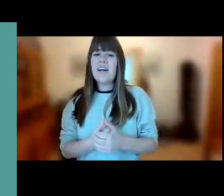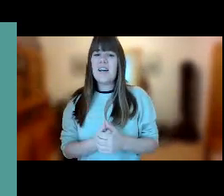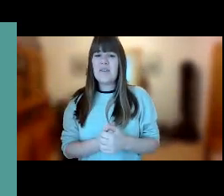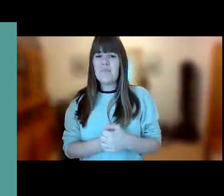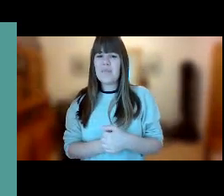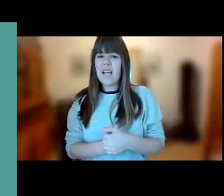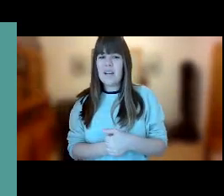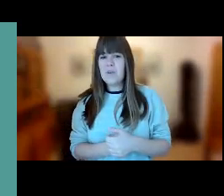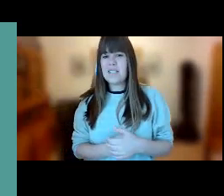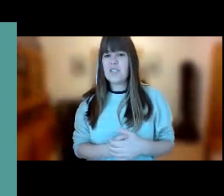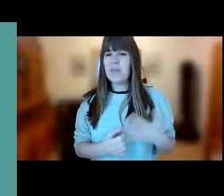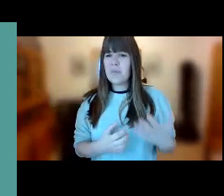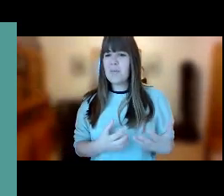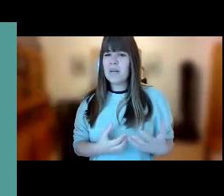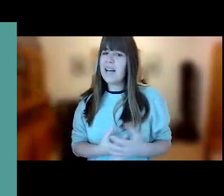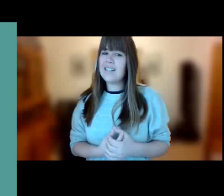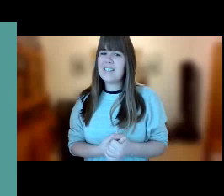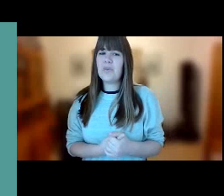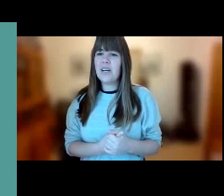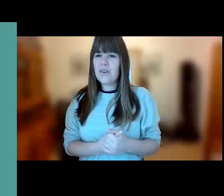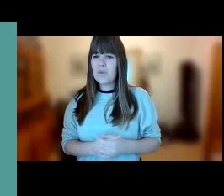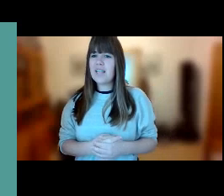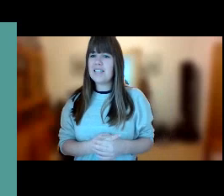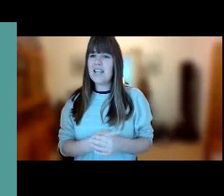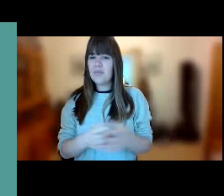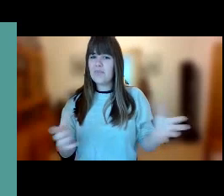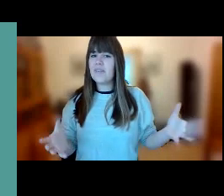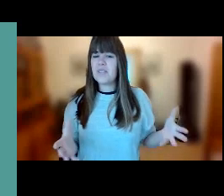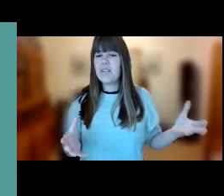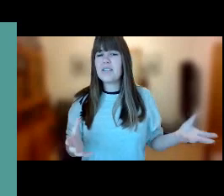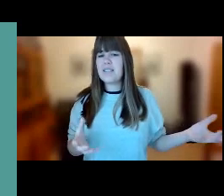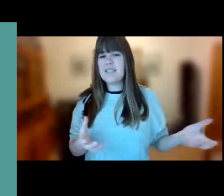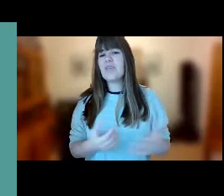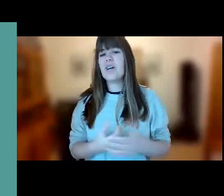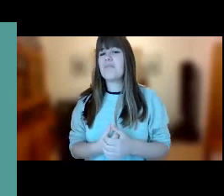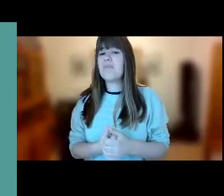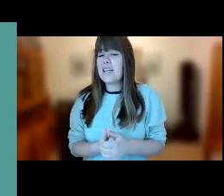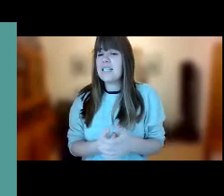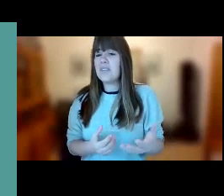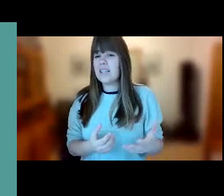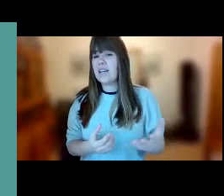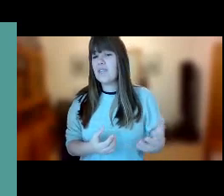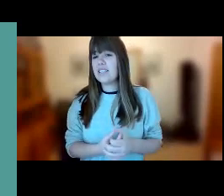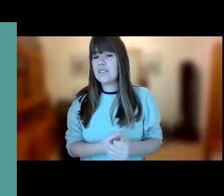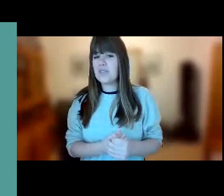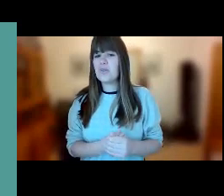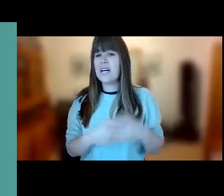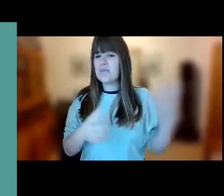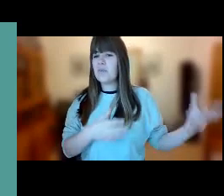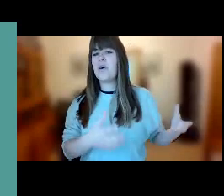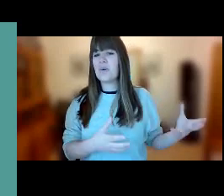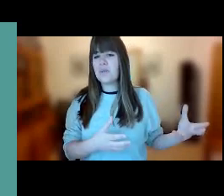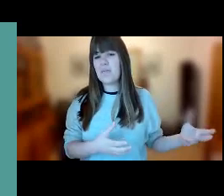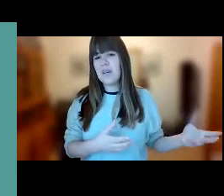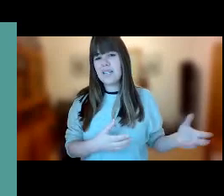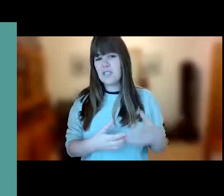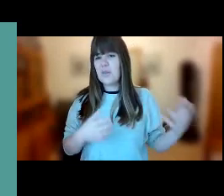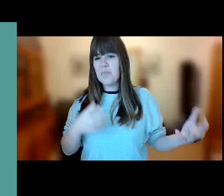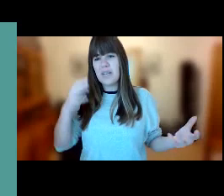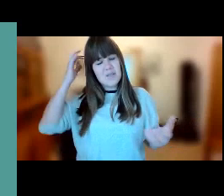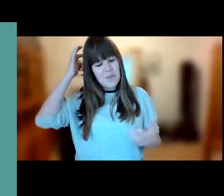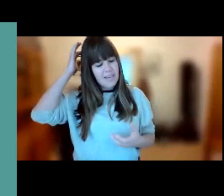can, and always assume that people can until we know otherwise. And then if someone does kind of say something that they're finding difficult, that's when we work with